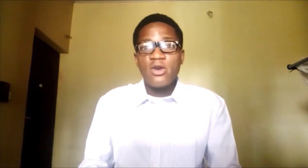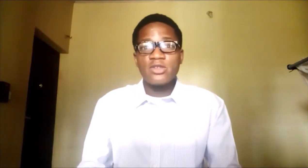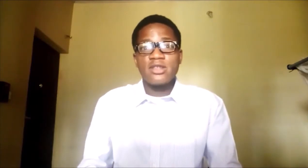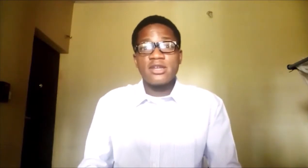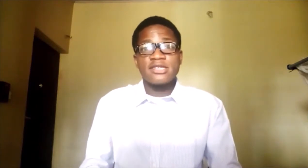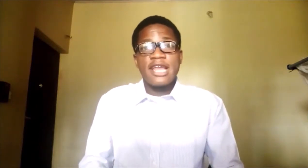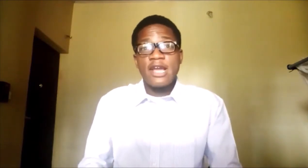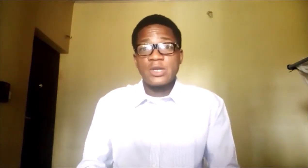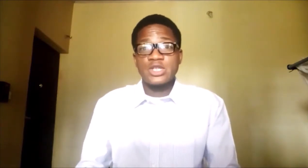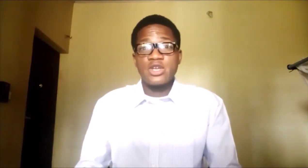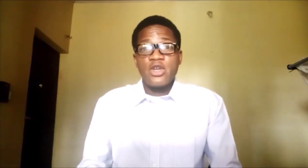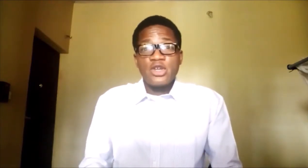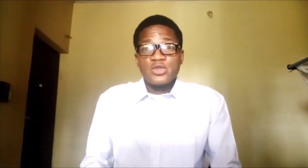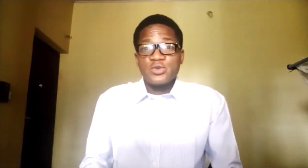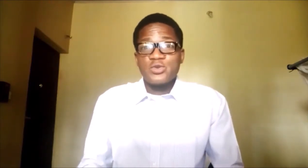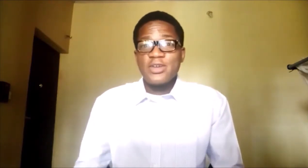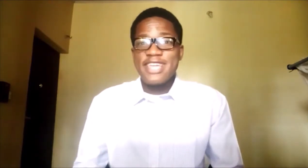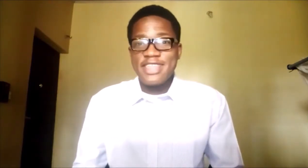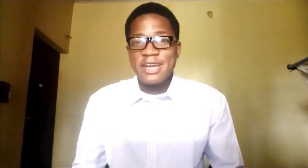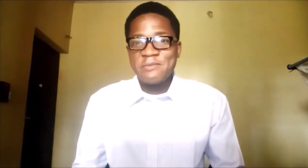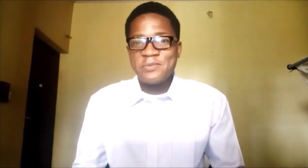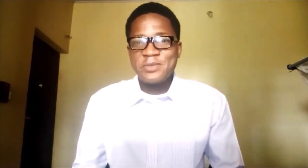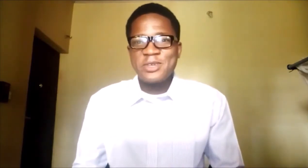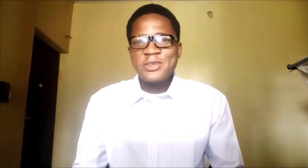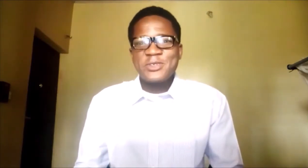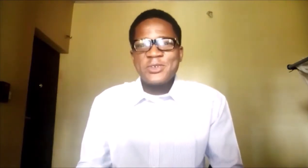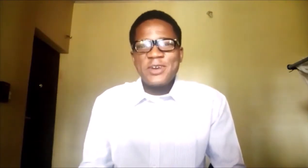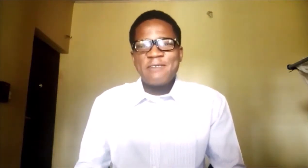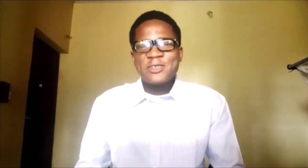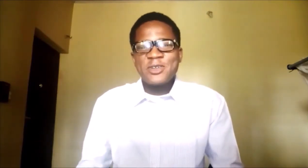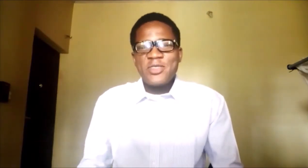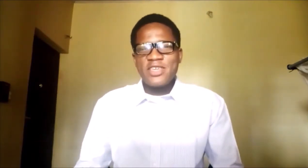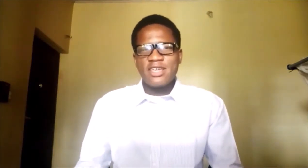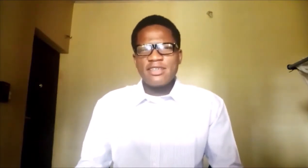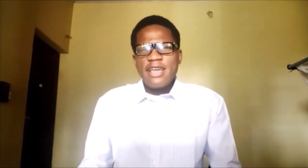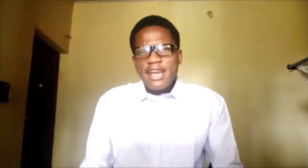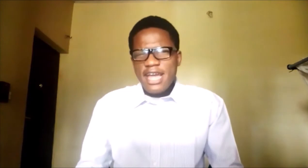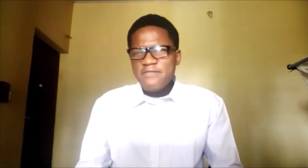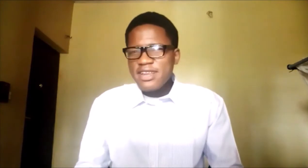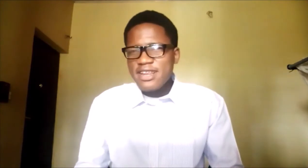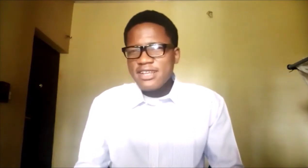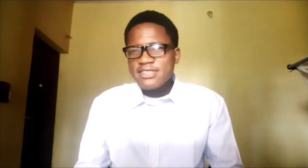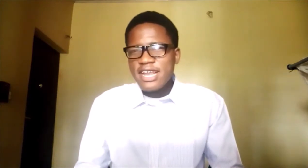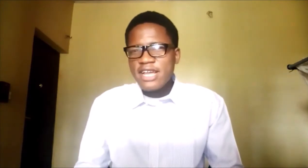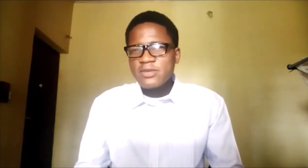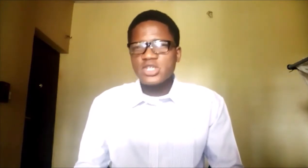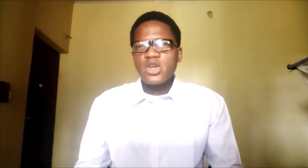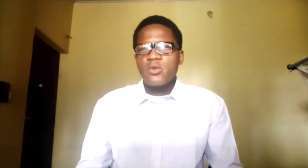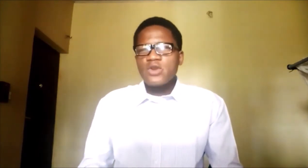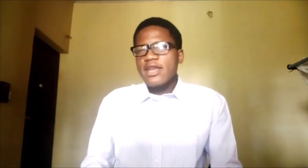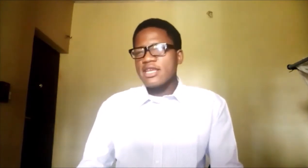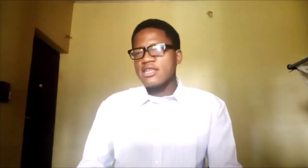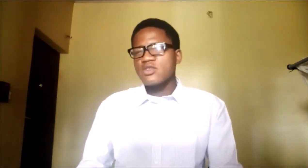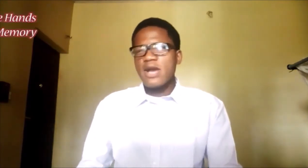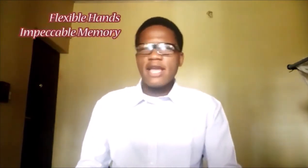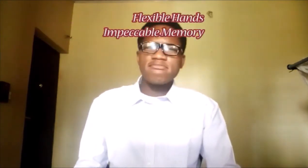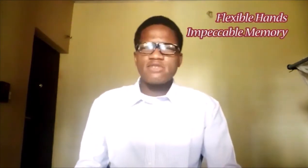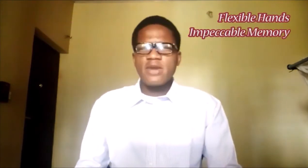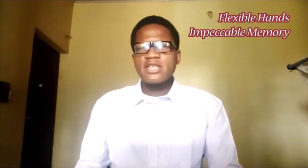learn sign language together. So I'm sure you're thinking, can I really learn sign language? What do I need? Do I need to have